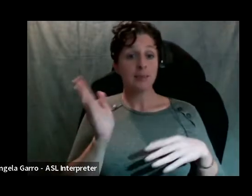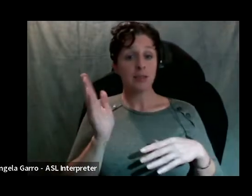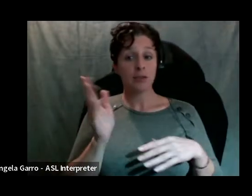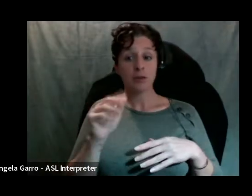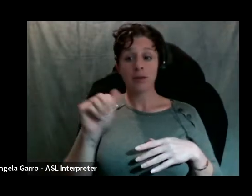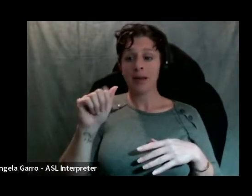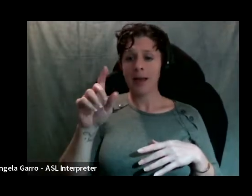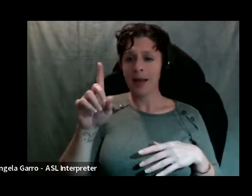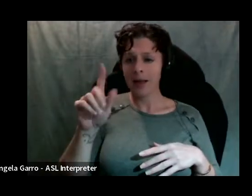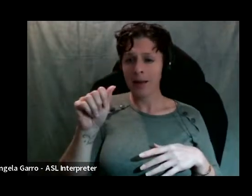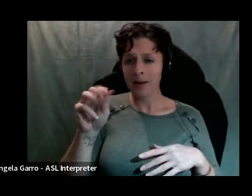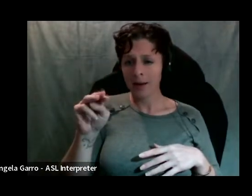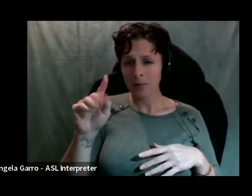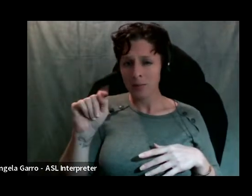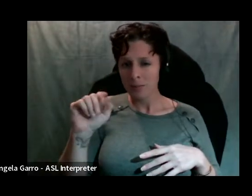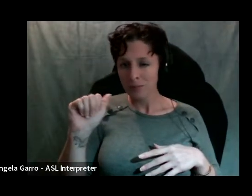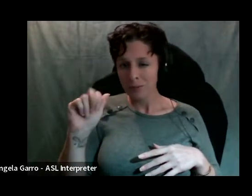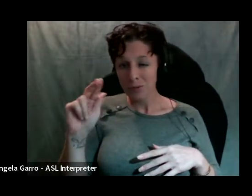Taub.